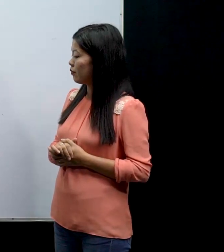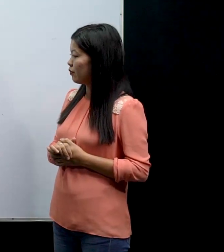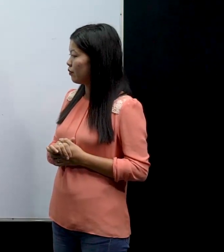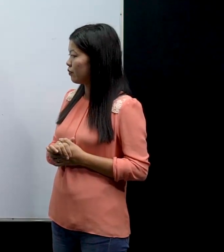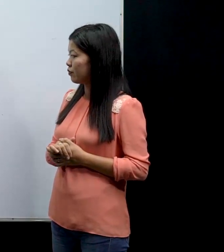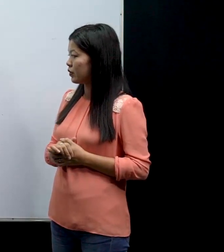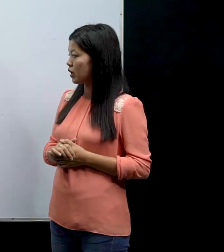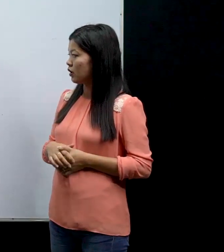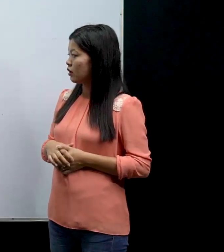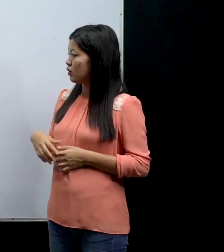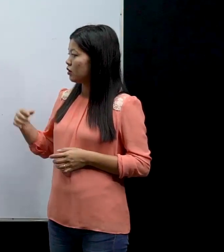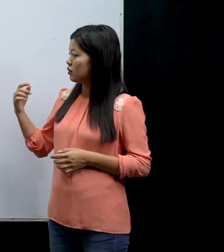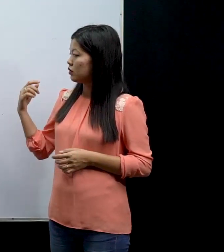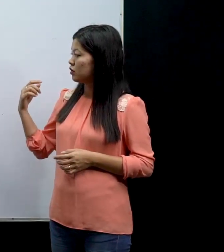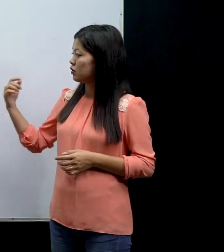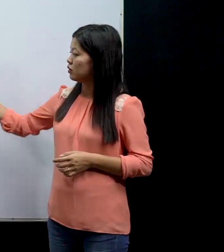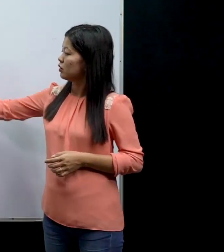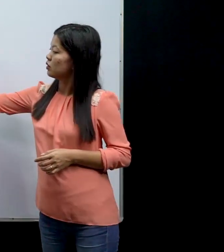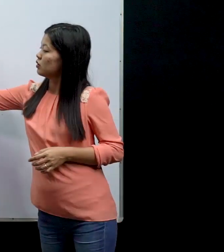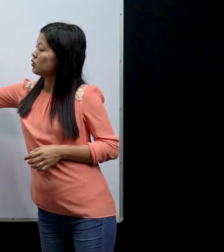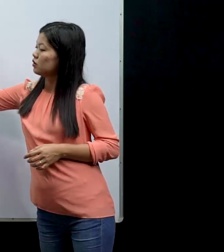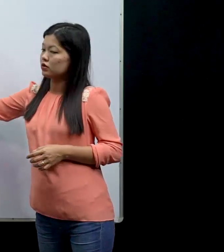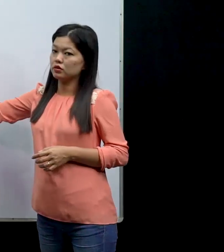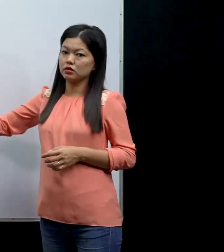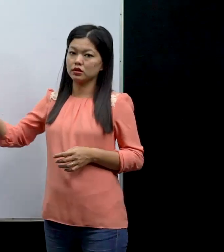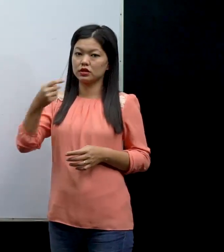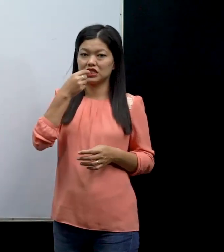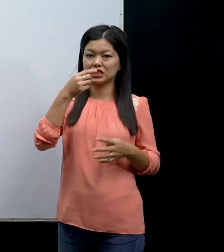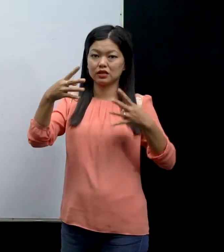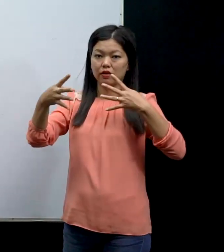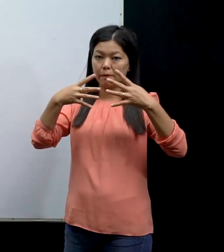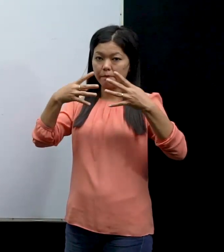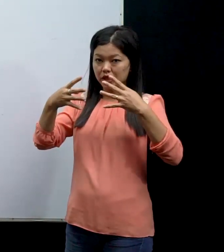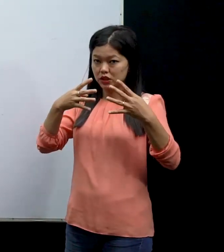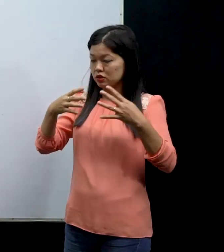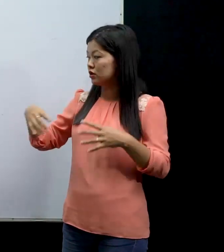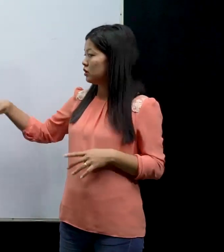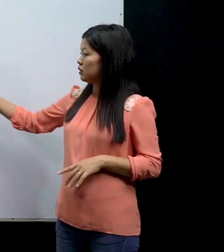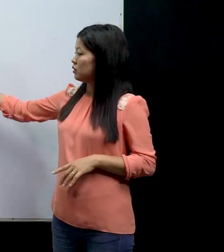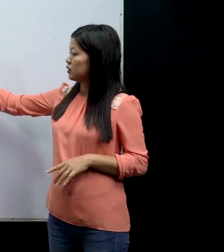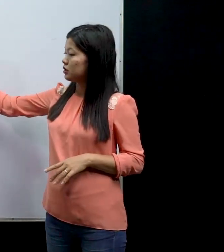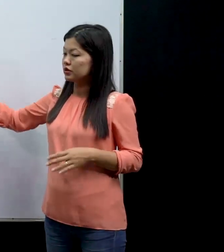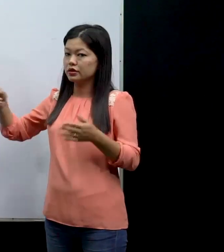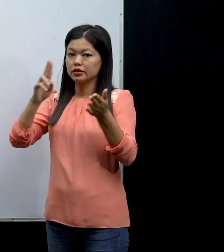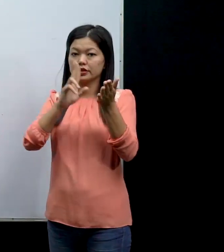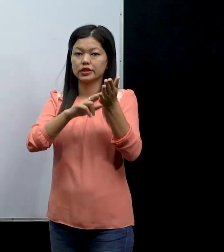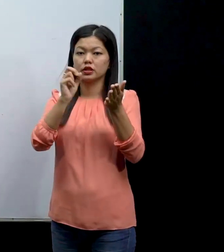is oxygen, clear? So now in a chemical formula, what you have to do is